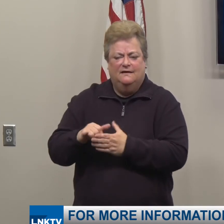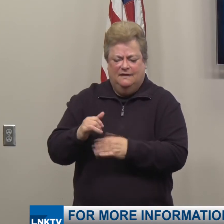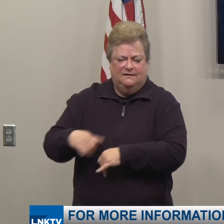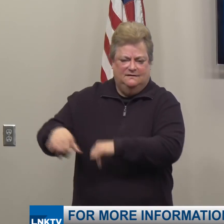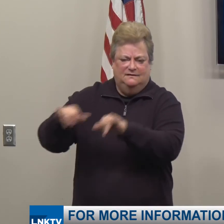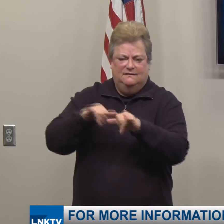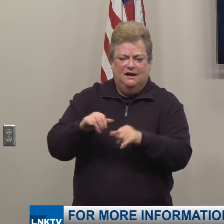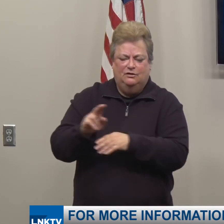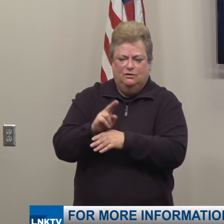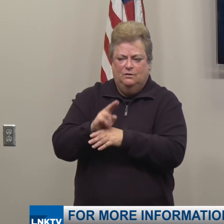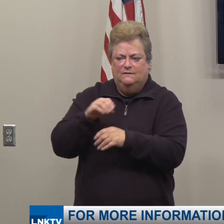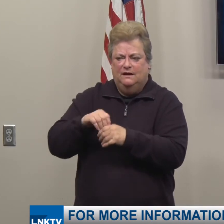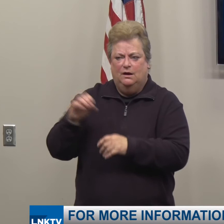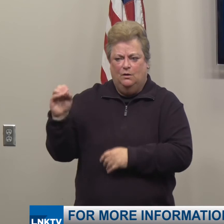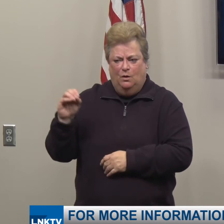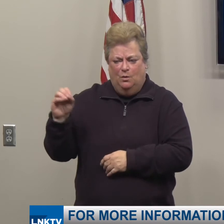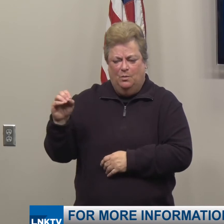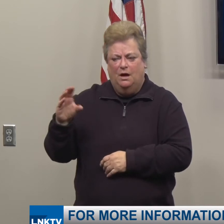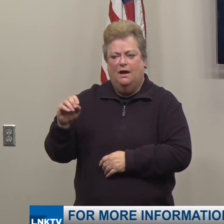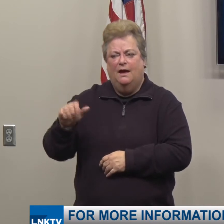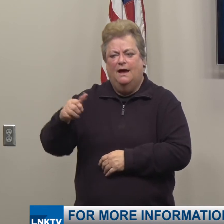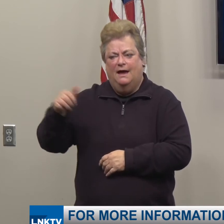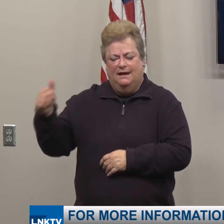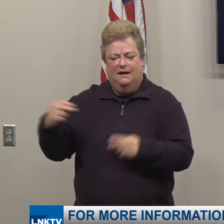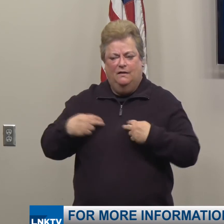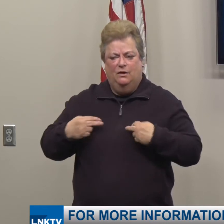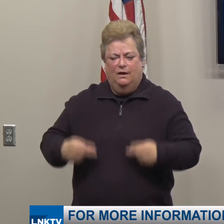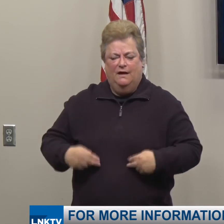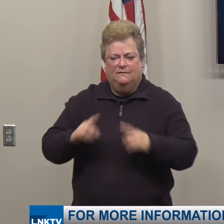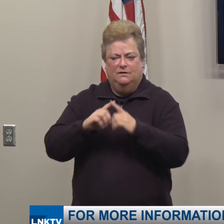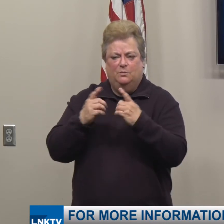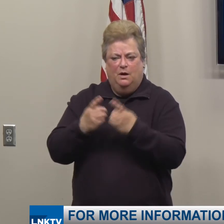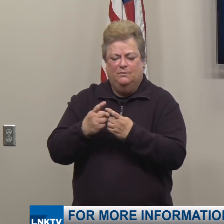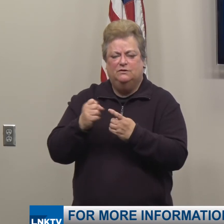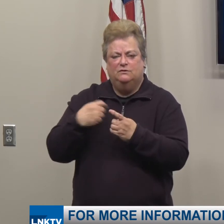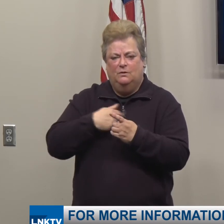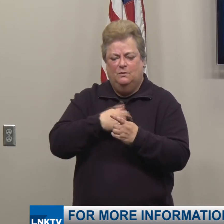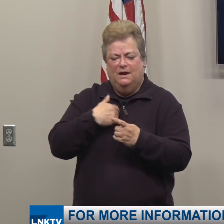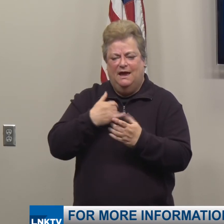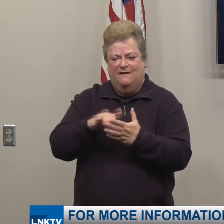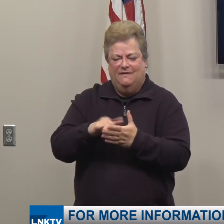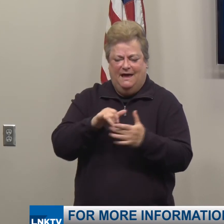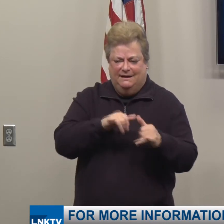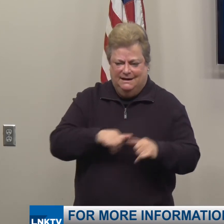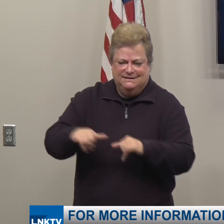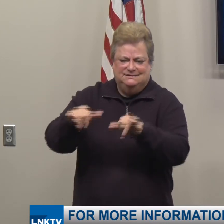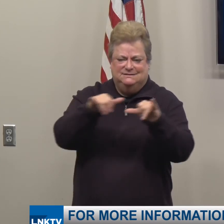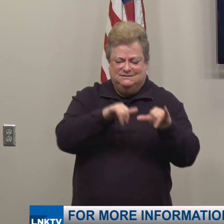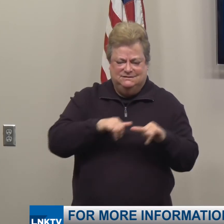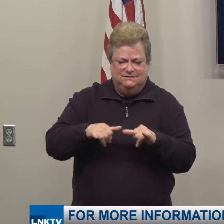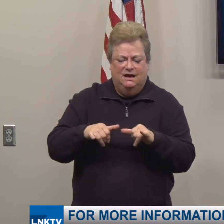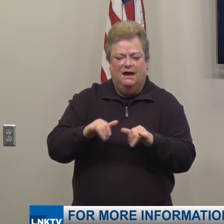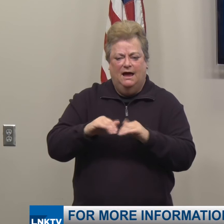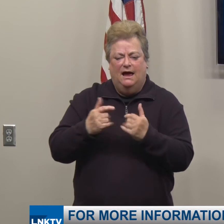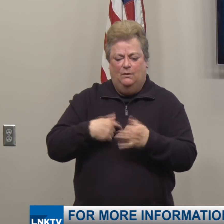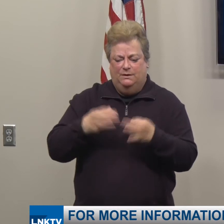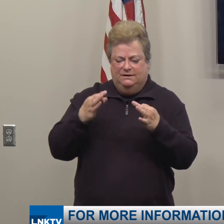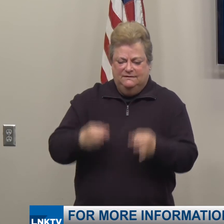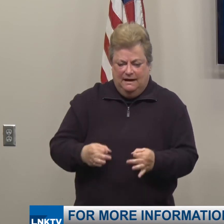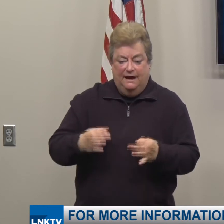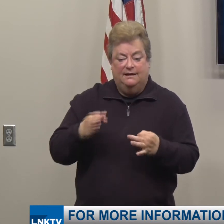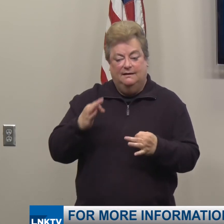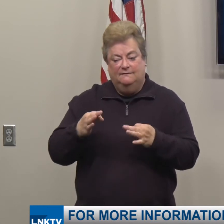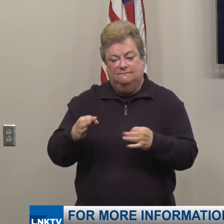being used in Omaha and across other health departments, so there's consistency in how we determine a recovery.